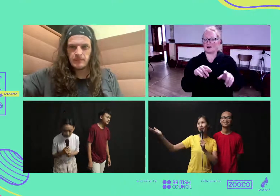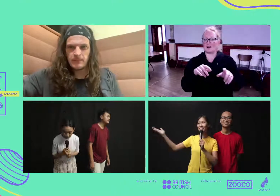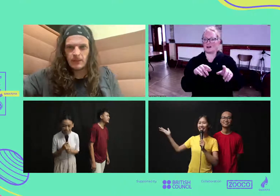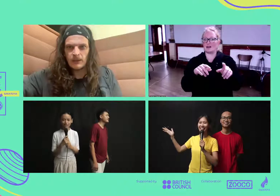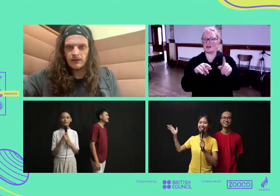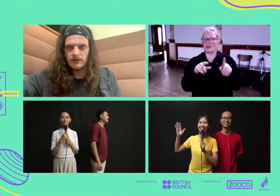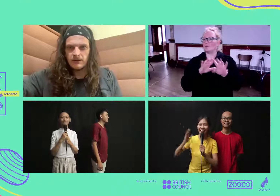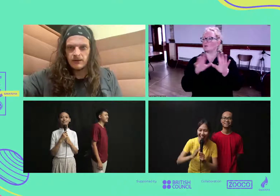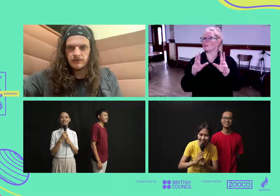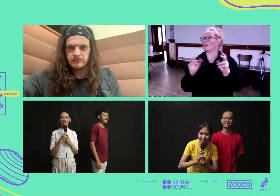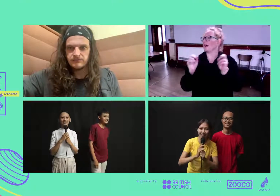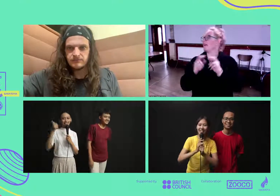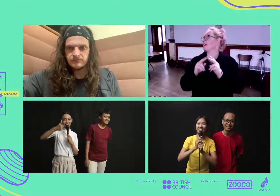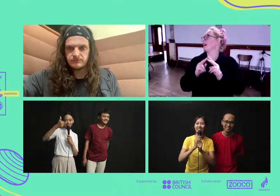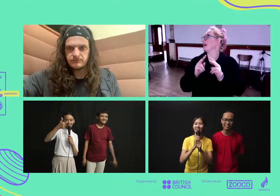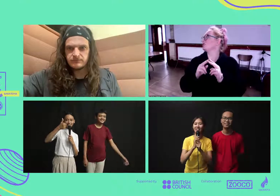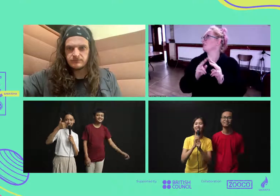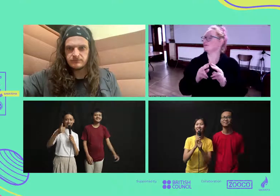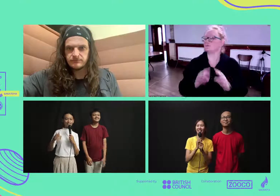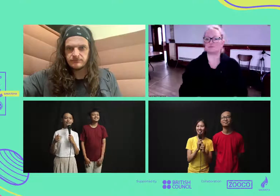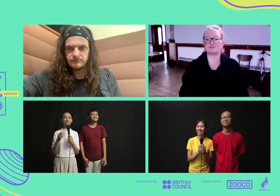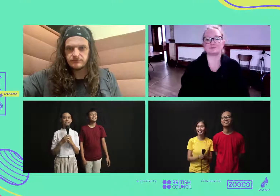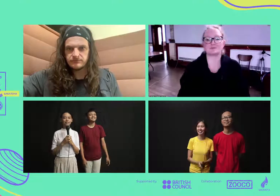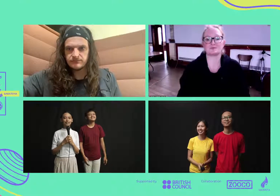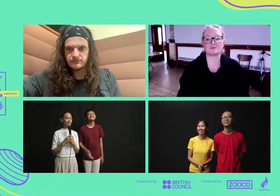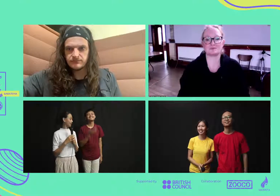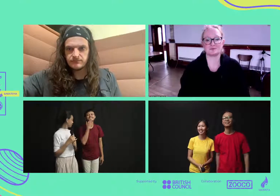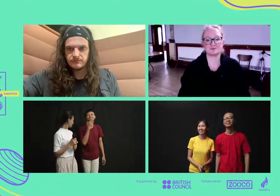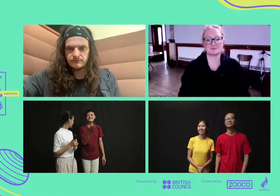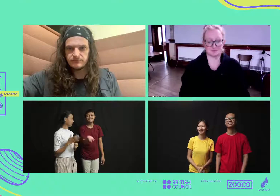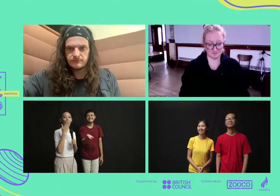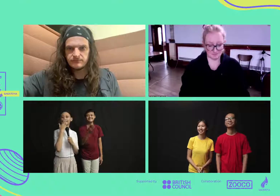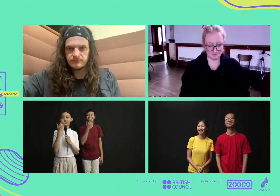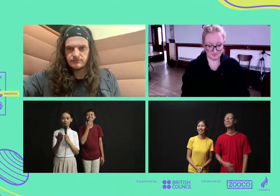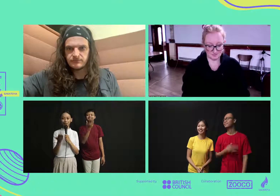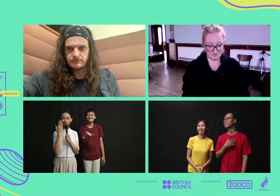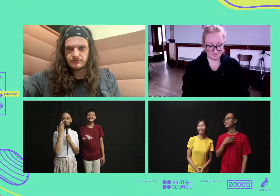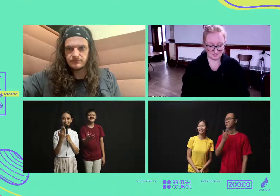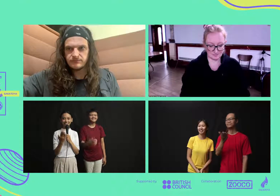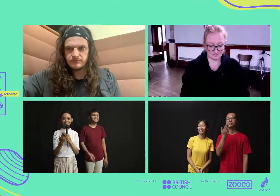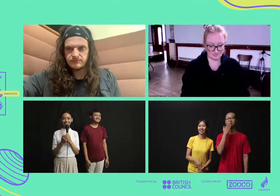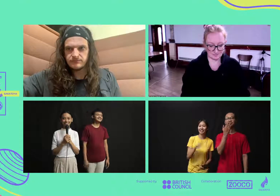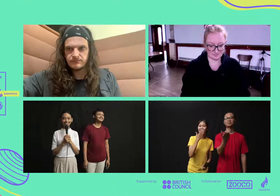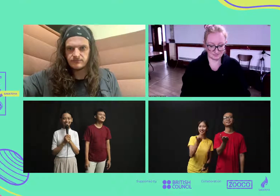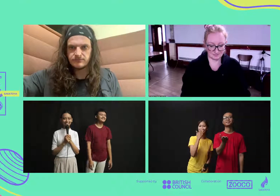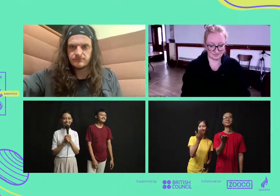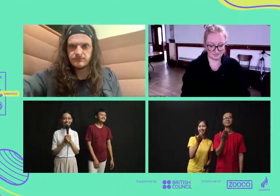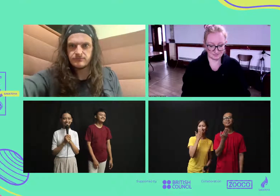much. amazing. Thank you very much, Jeffy. Thank you. Thank you.